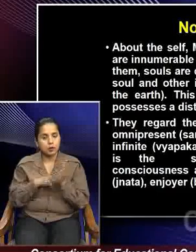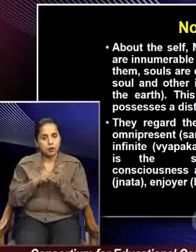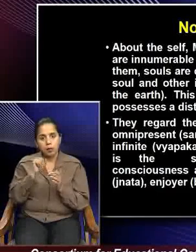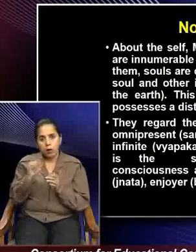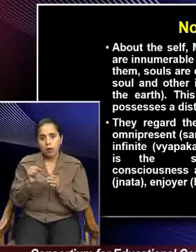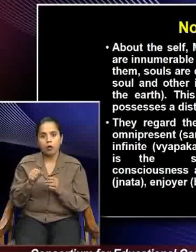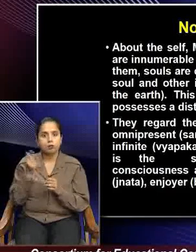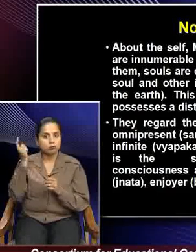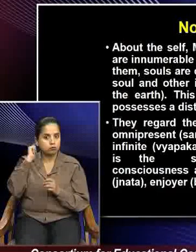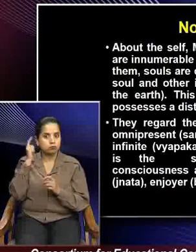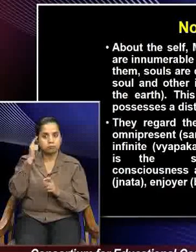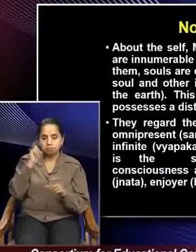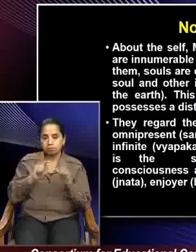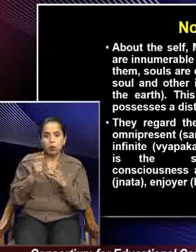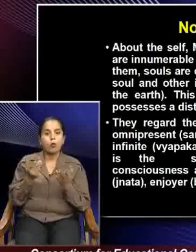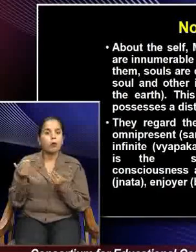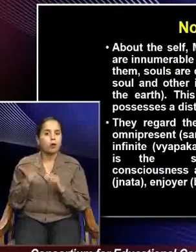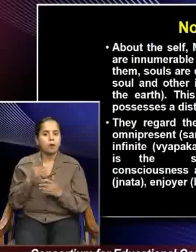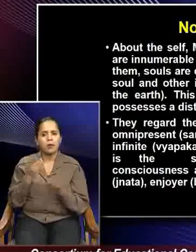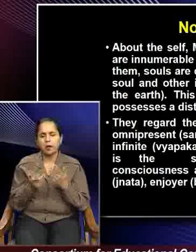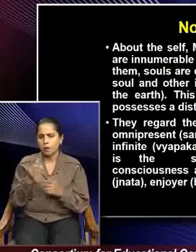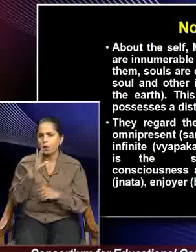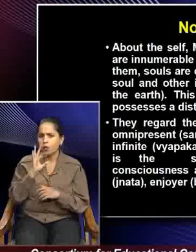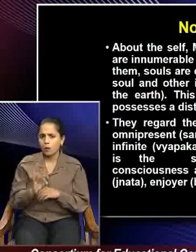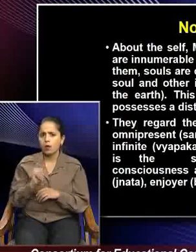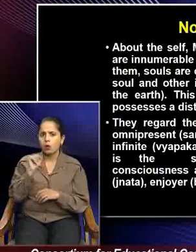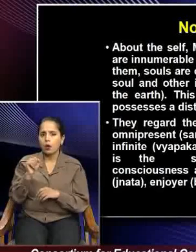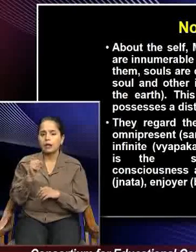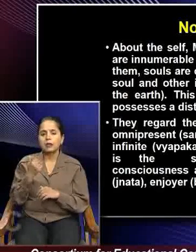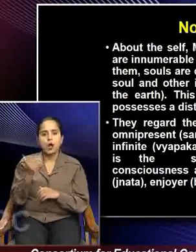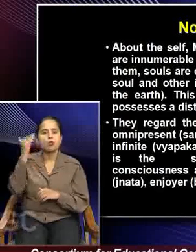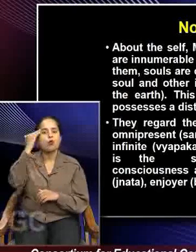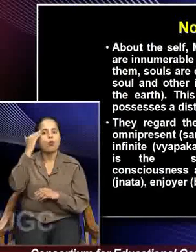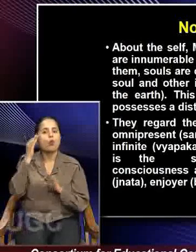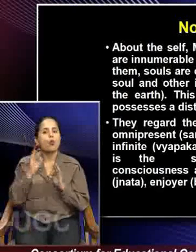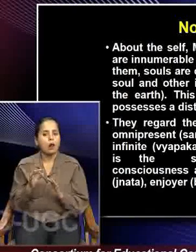consciousness, and which in fact is the real knower